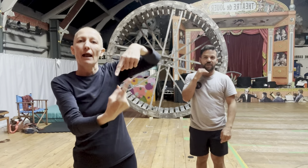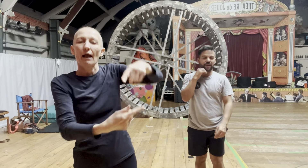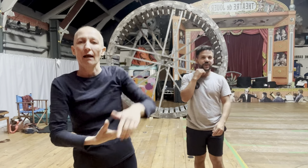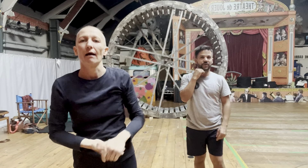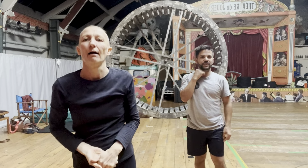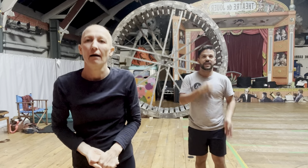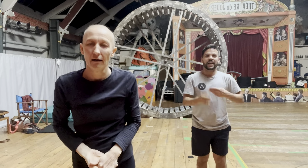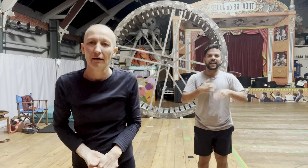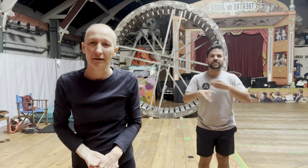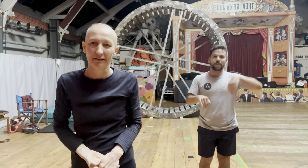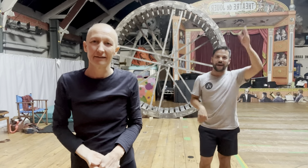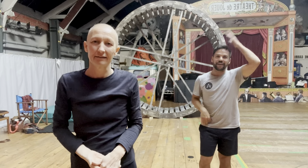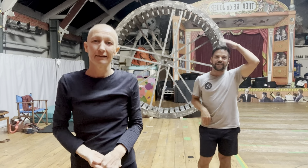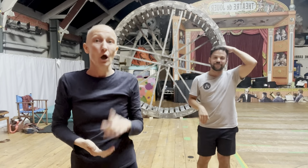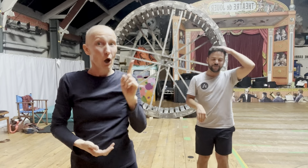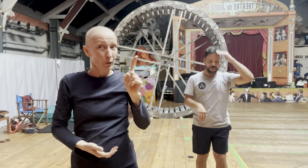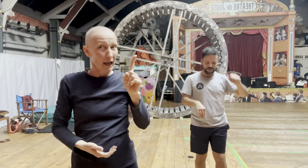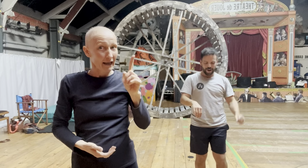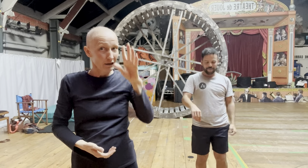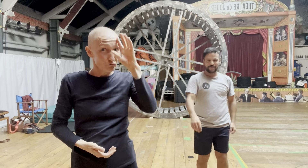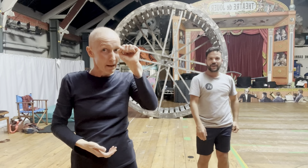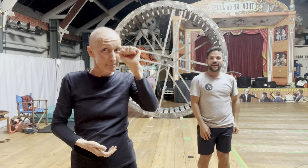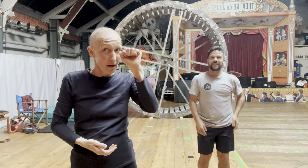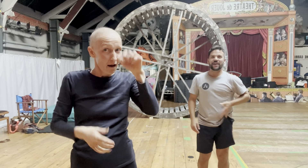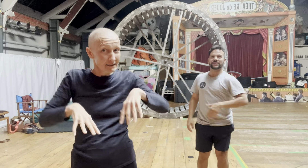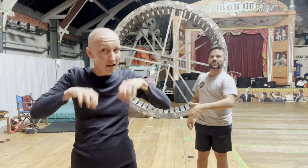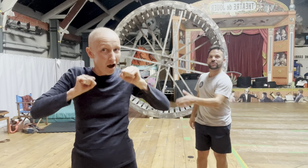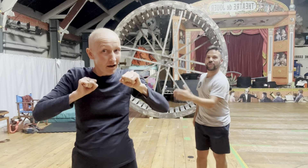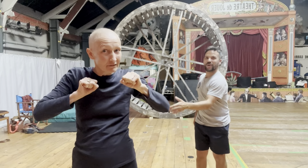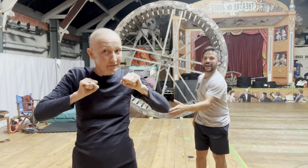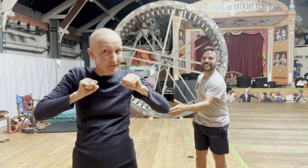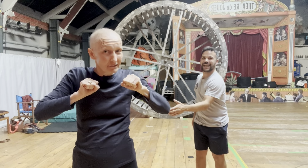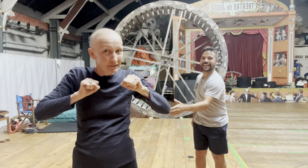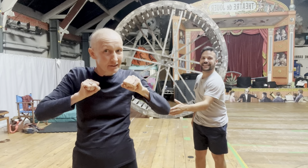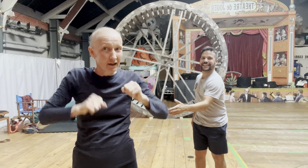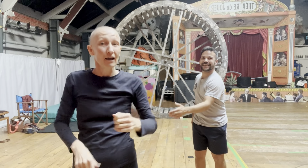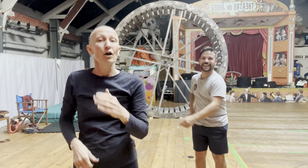Very good. Let's go back to the top. There is a strong handshake,